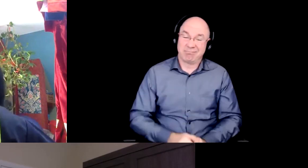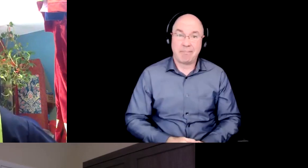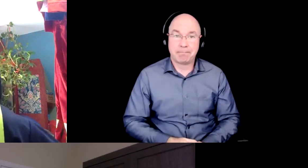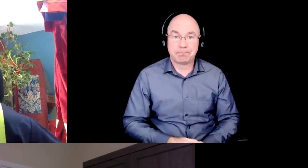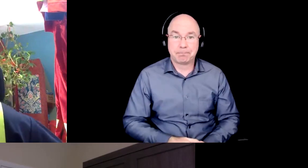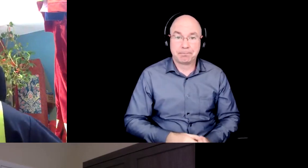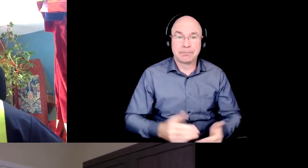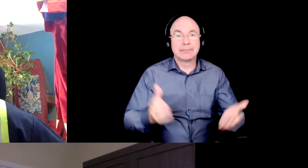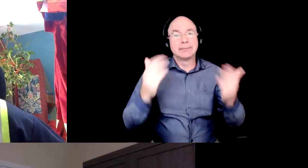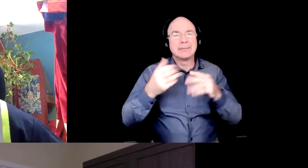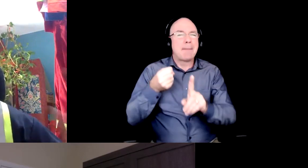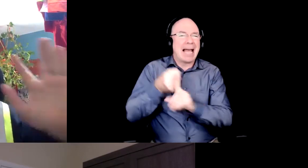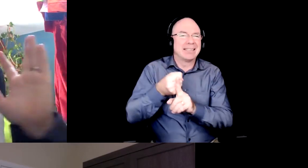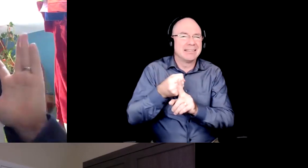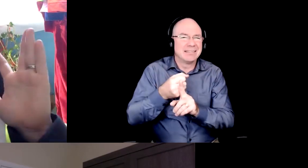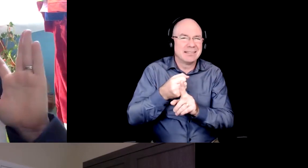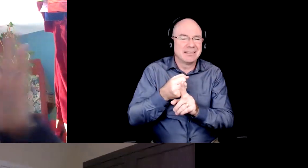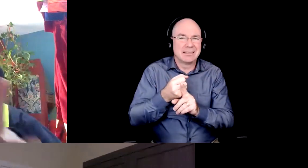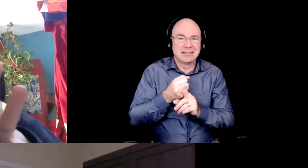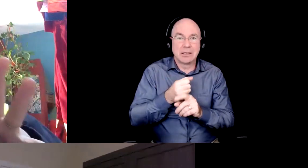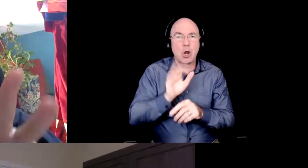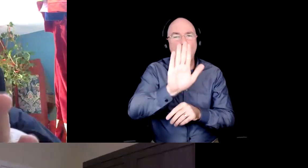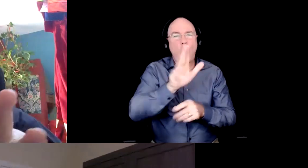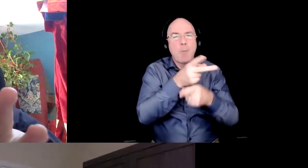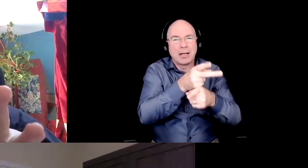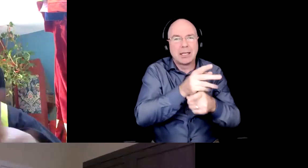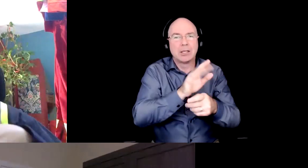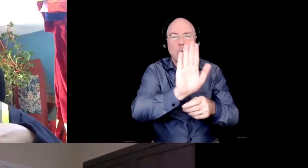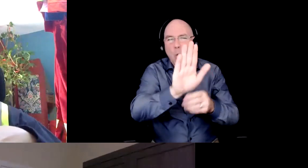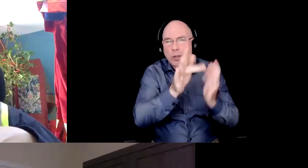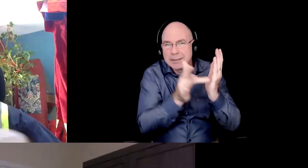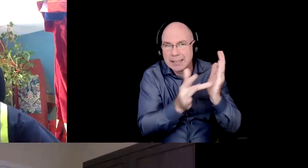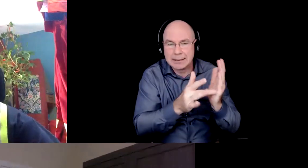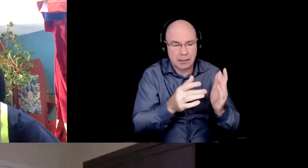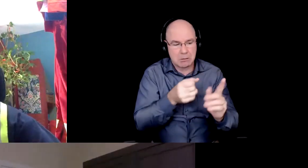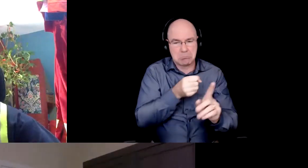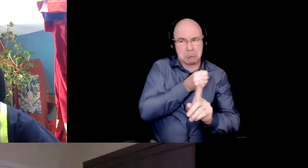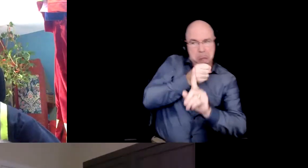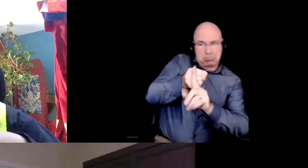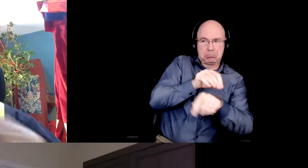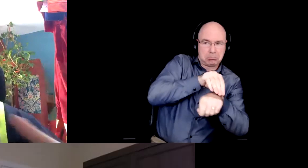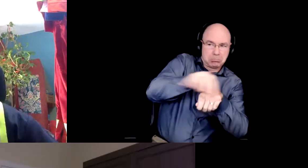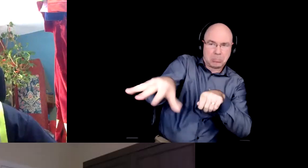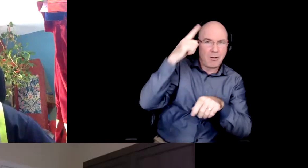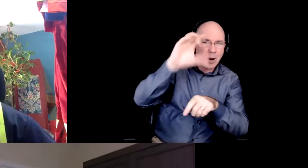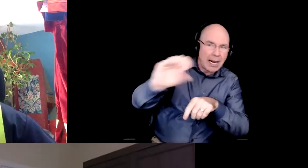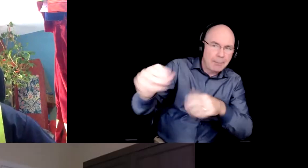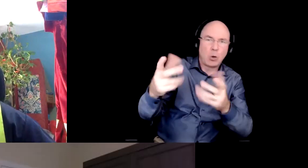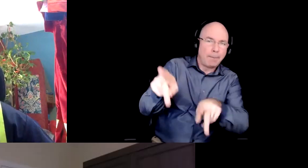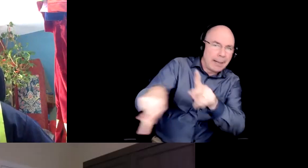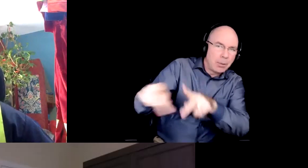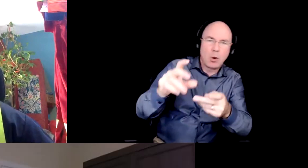So then impact. So you've looked at the impact of your product, of your technology to the company, to the people, or the things that it's actually